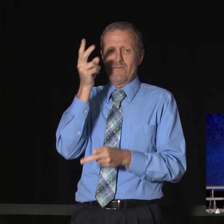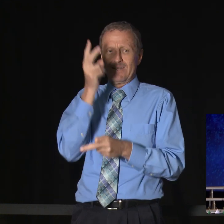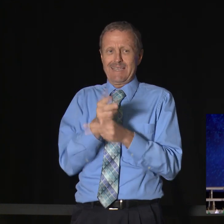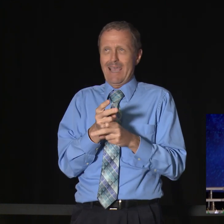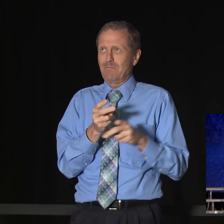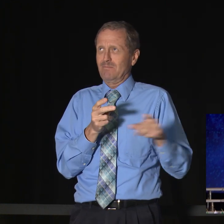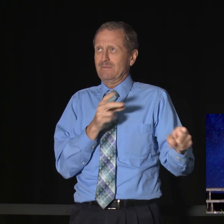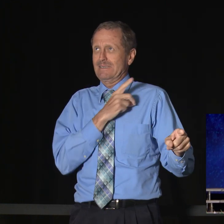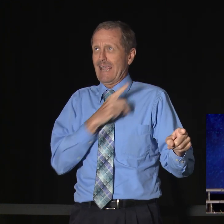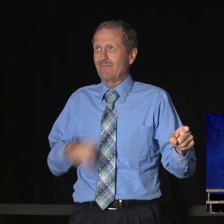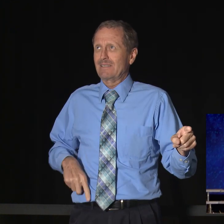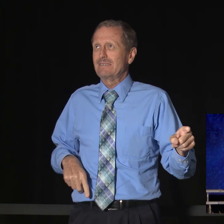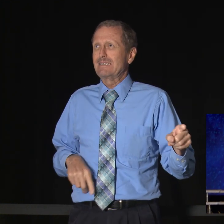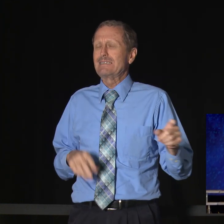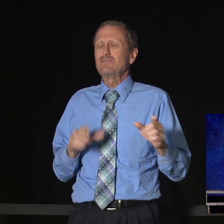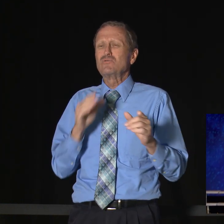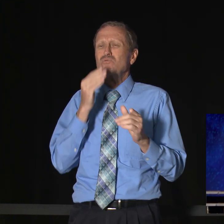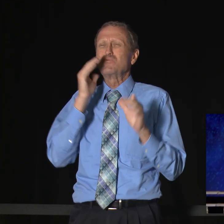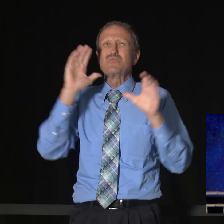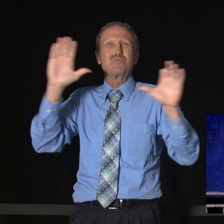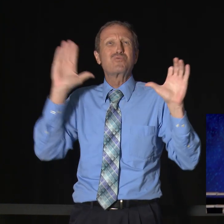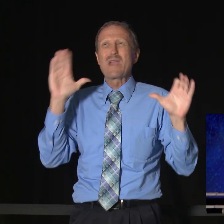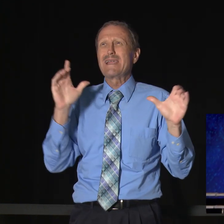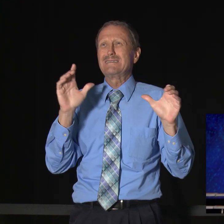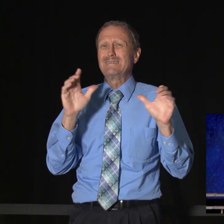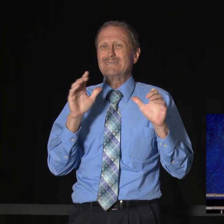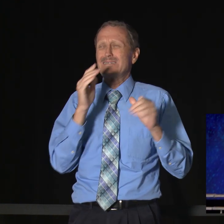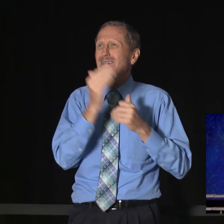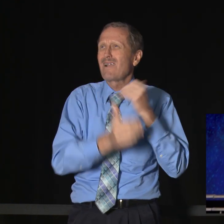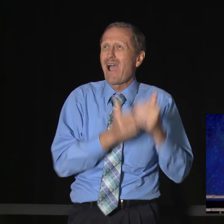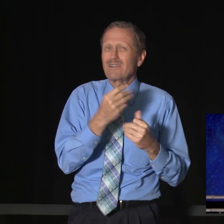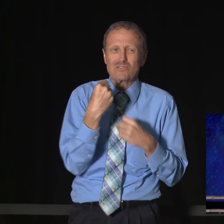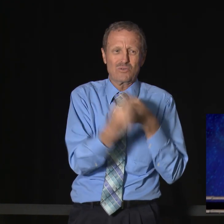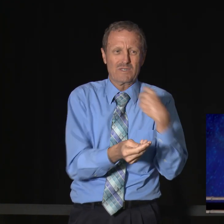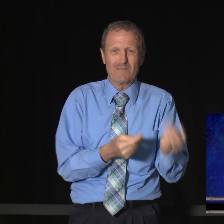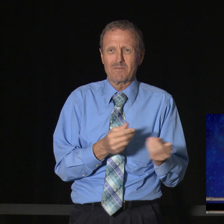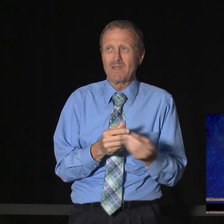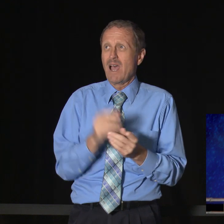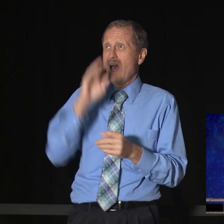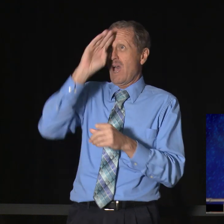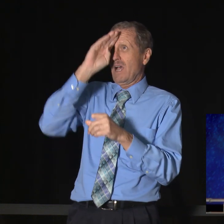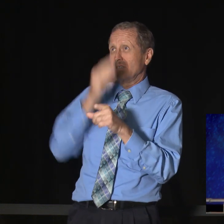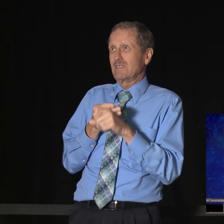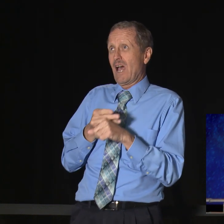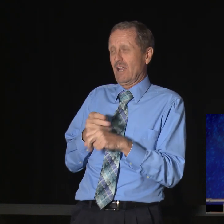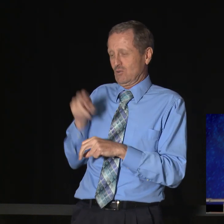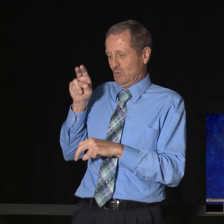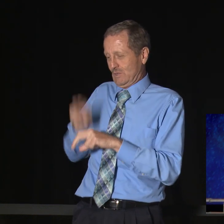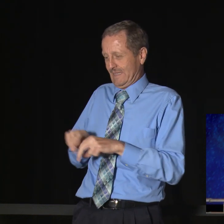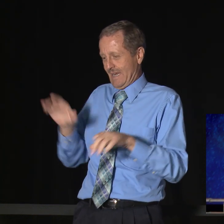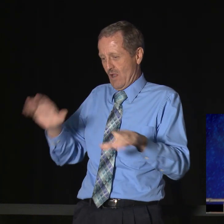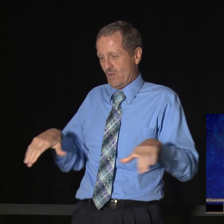him this great kindness that thou hast given him, a son to sit on his throne